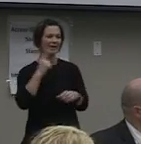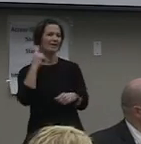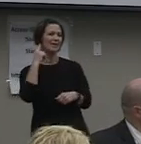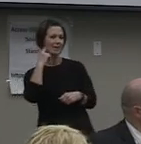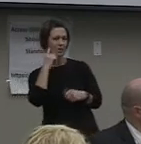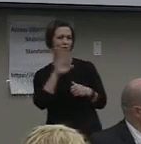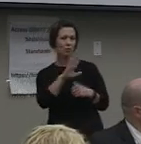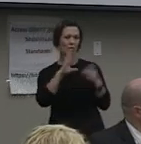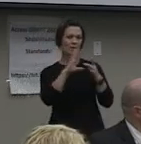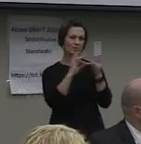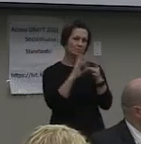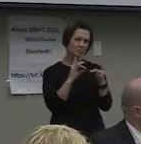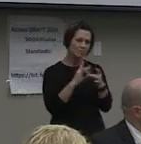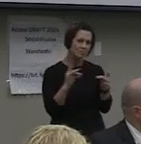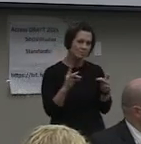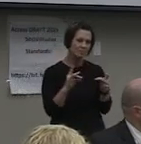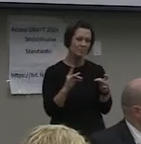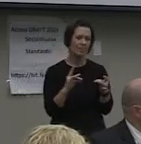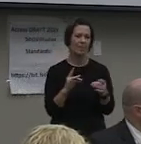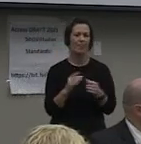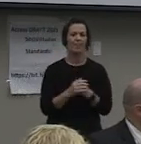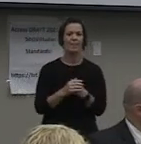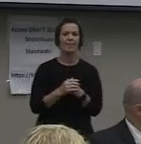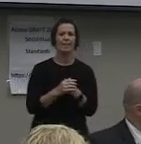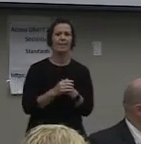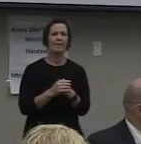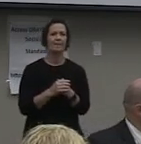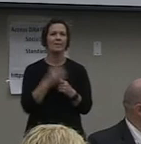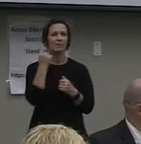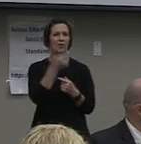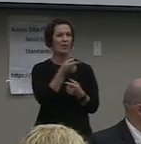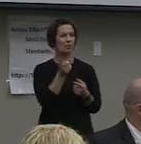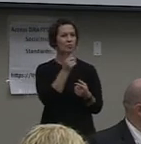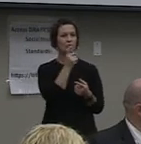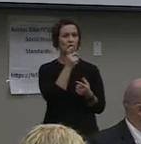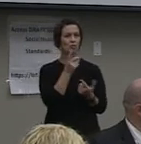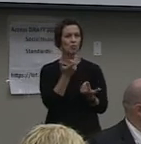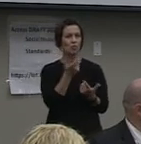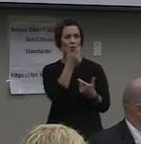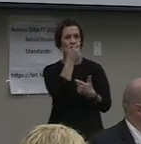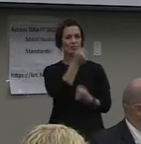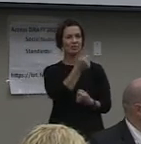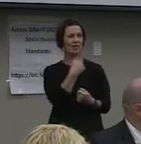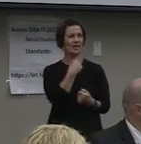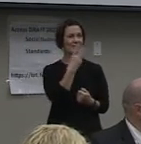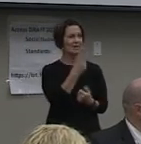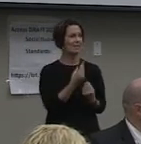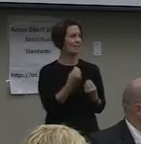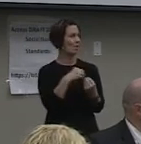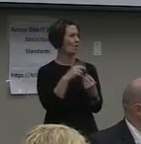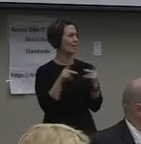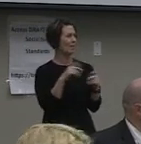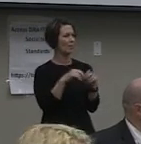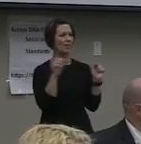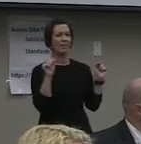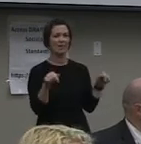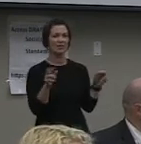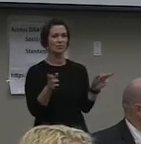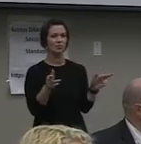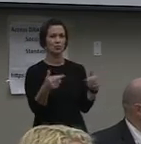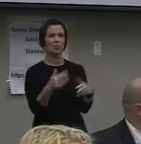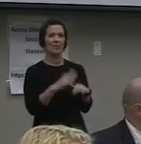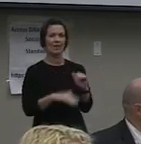maybe have an additional area for all you other interested people there. I see there's a lot more people in this room than